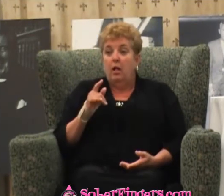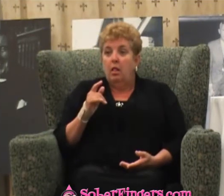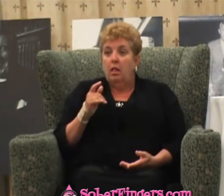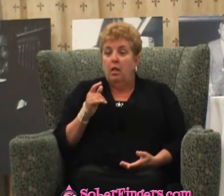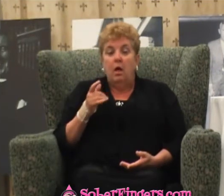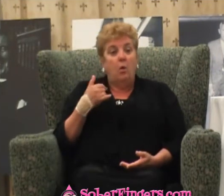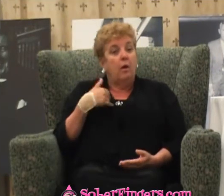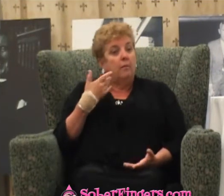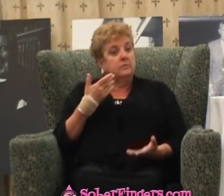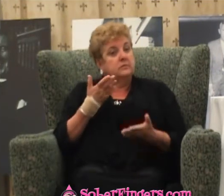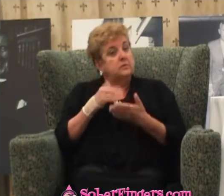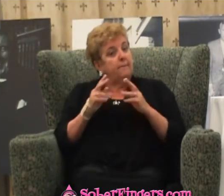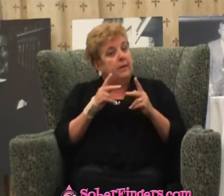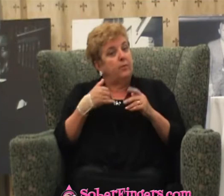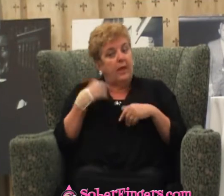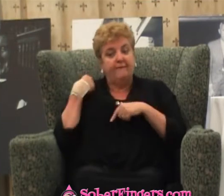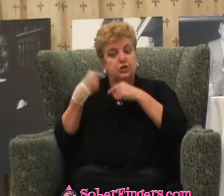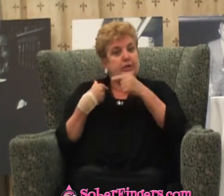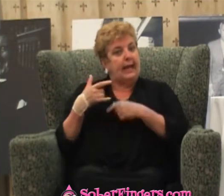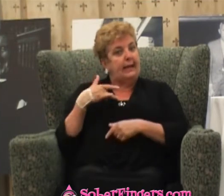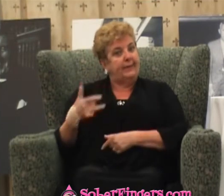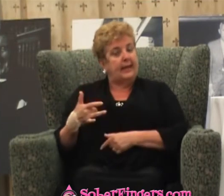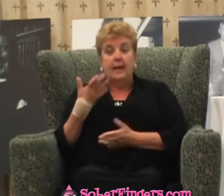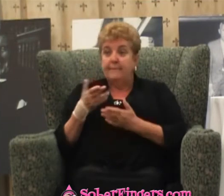genetic predisposition. It might be your fault I'm a drunk.